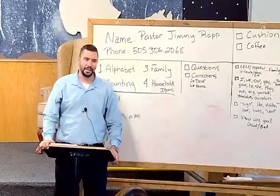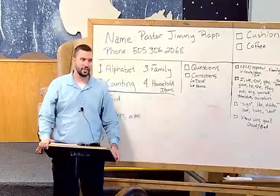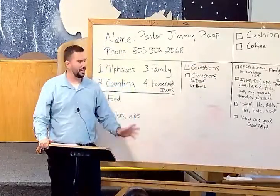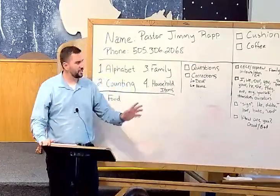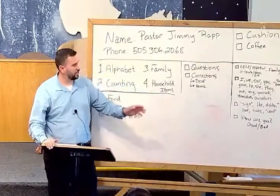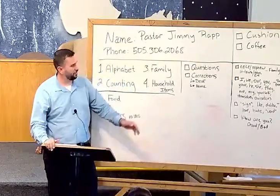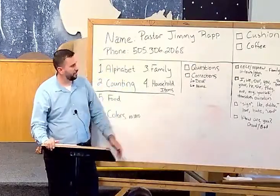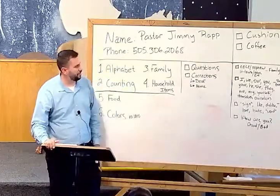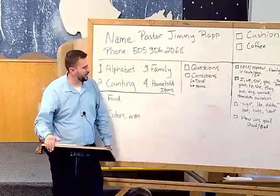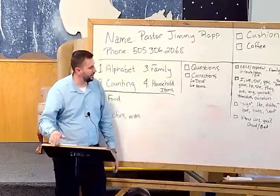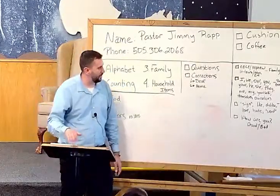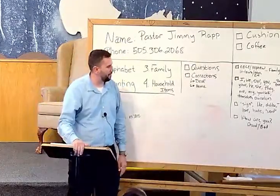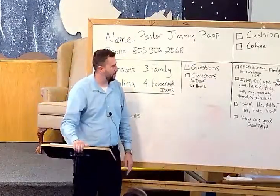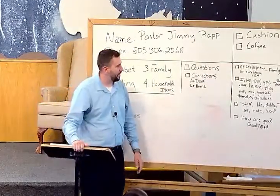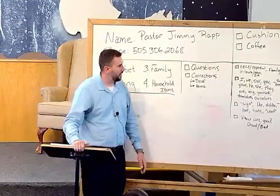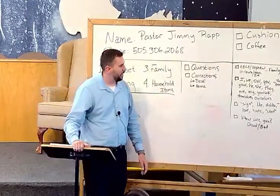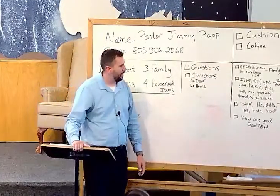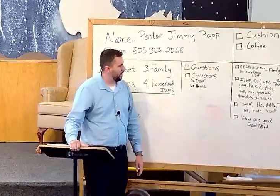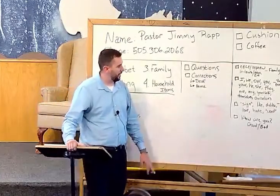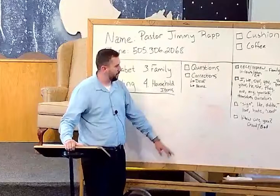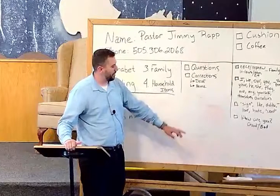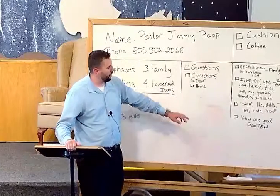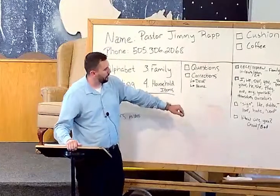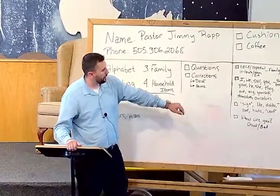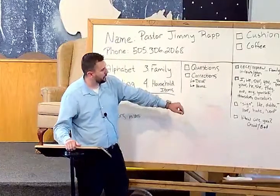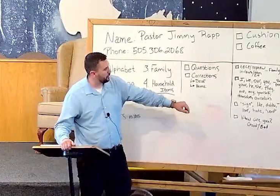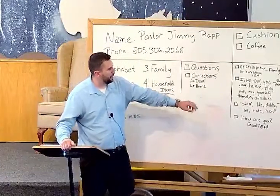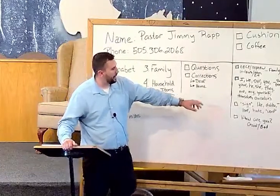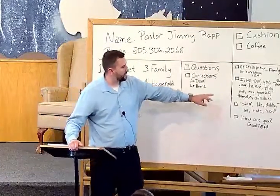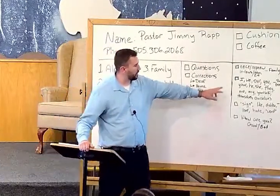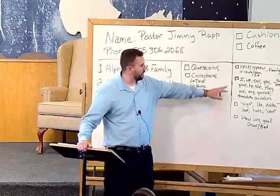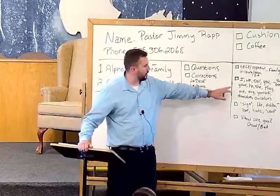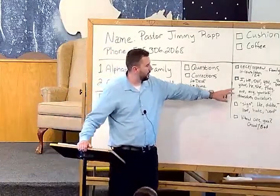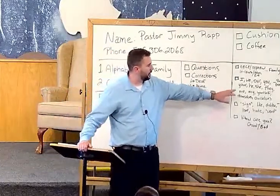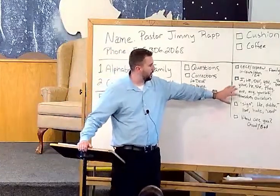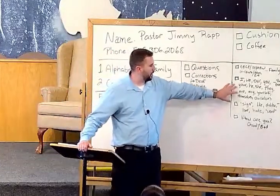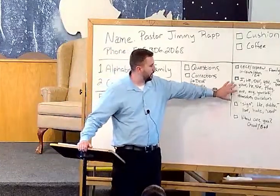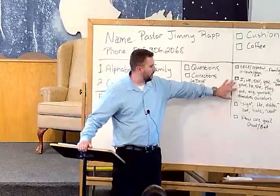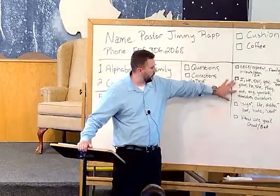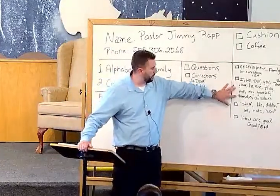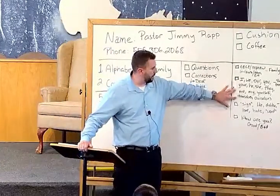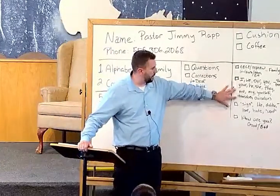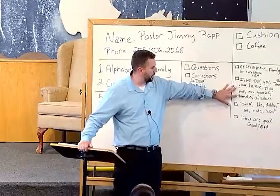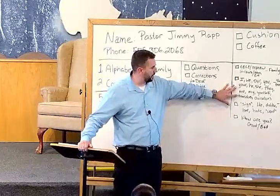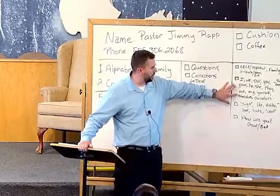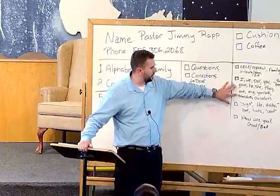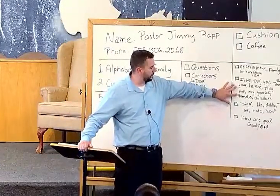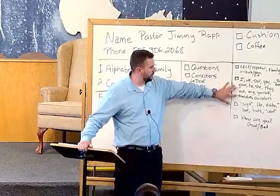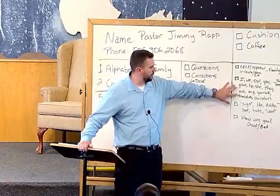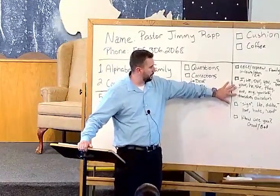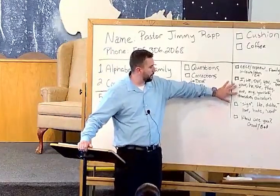that's just a fun fact there. And then what I want to go into is basic, or the